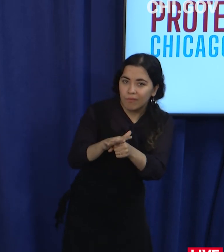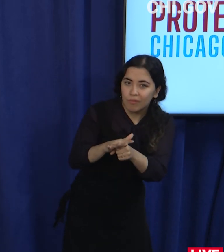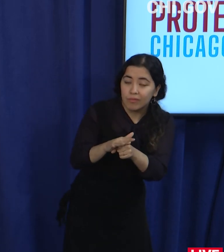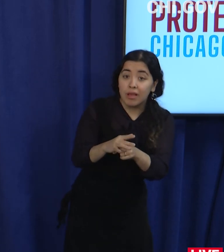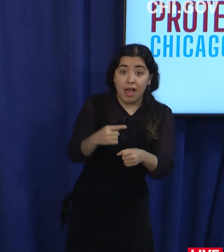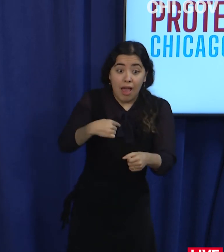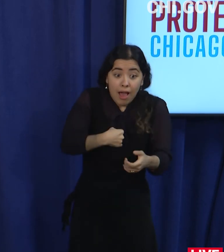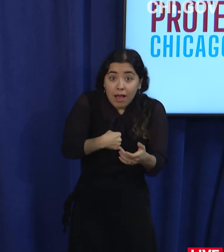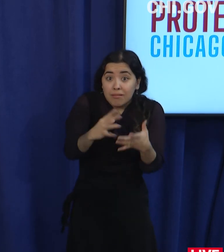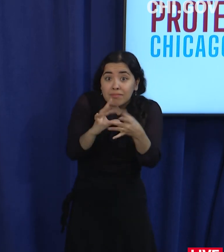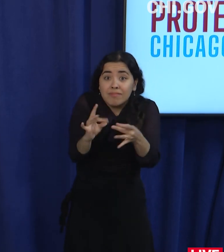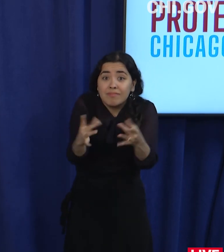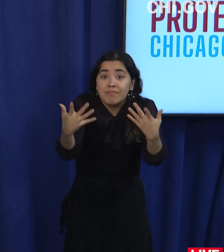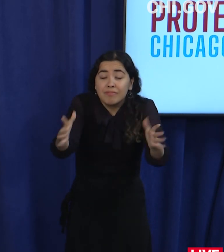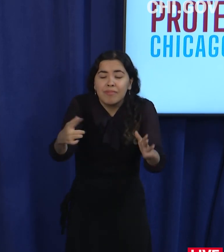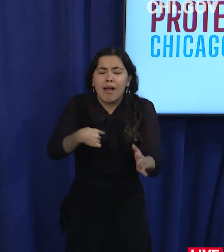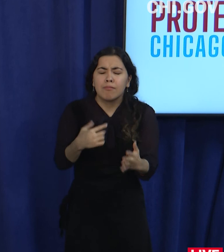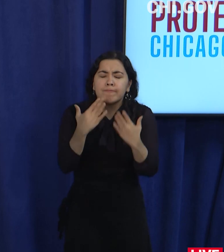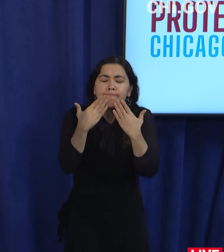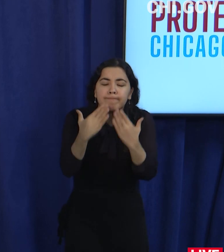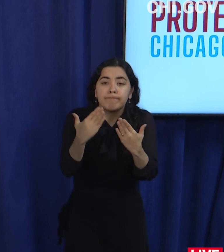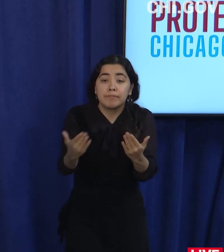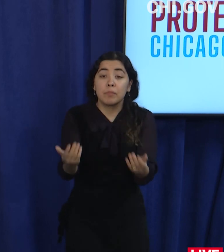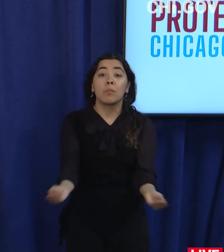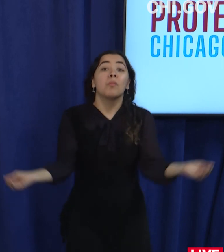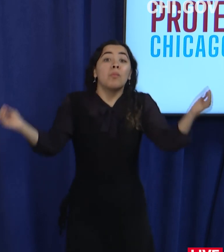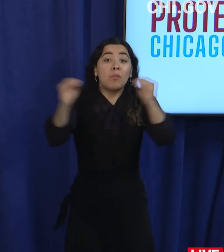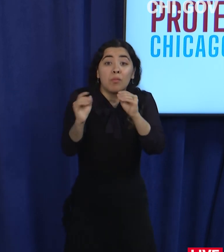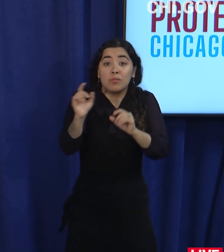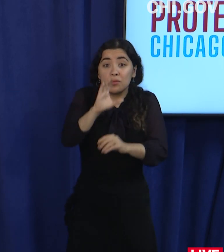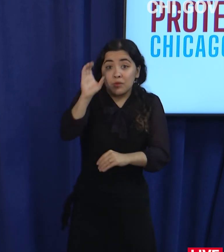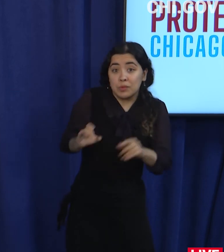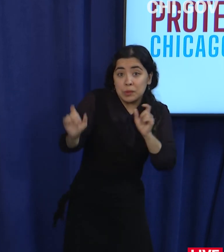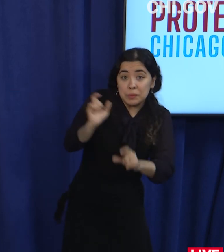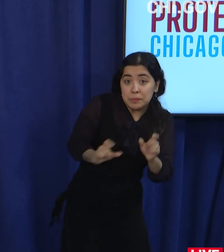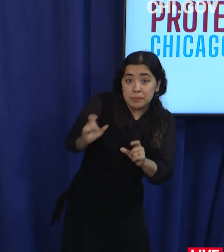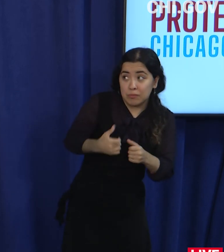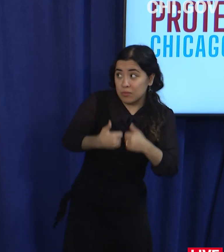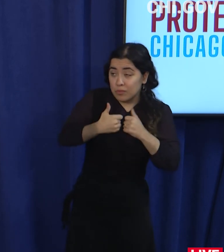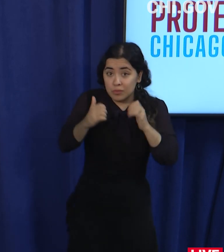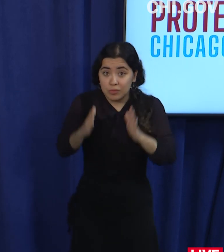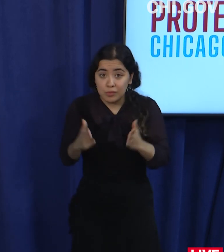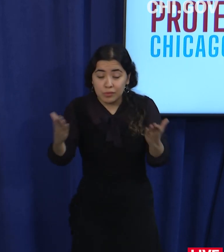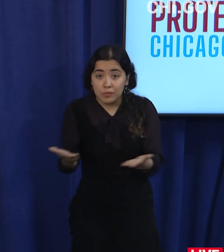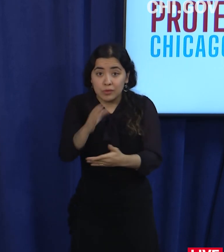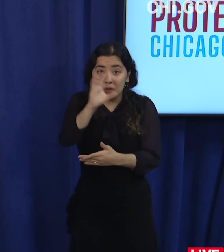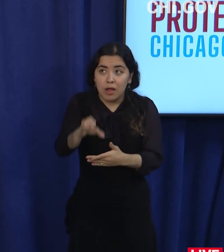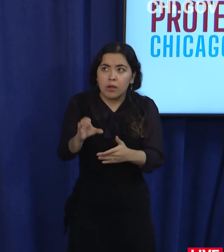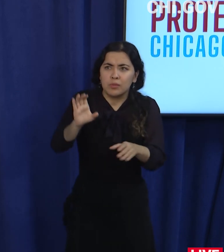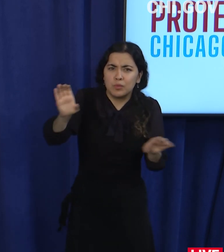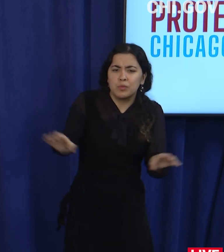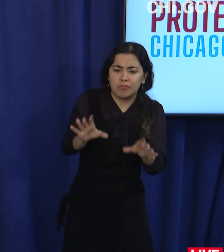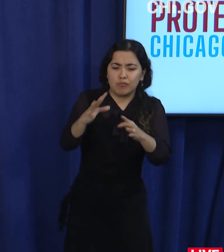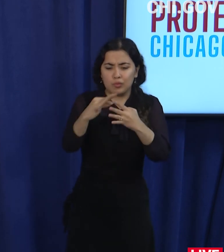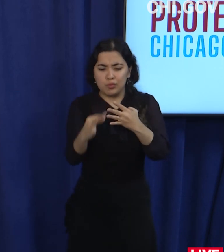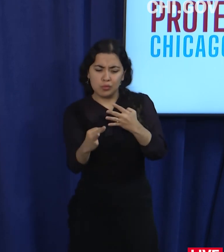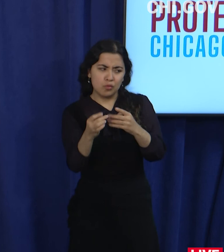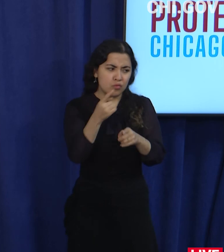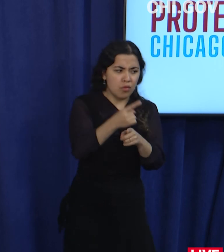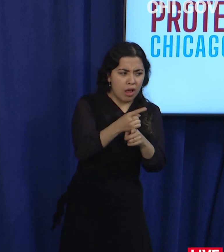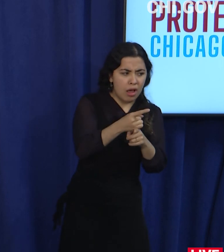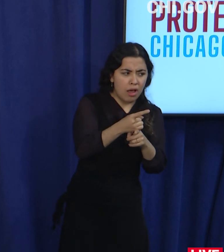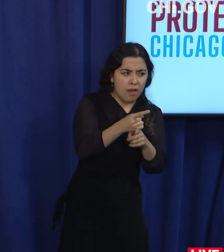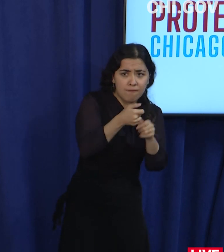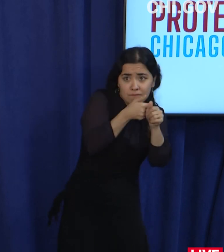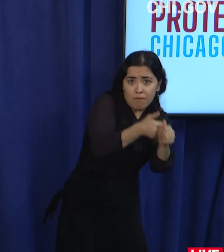said I'm feeling, thankful that a lot of Chicagoans are doing the right thing. We just need to hold on to that progress and not see it all slide